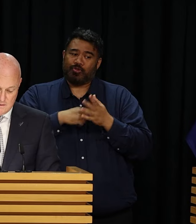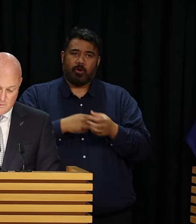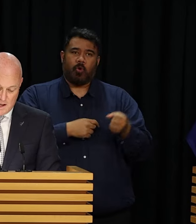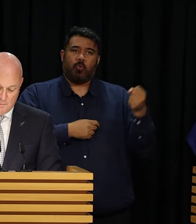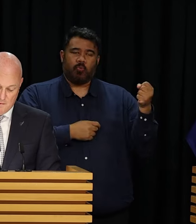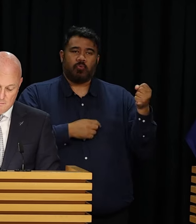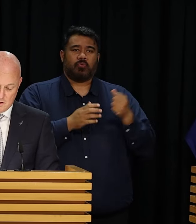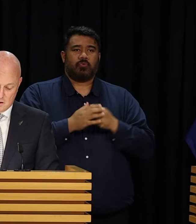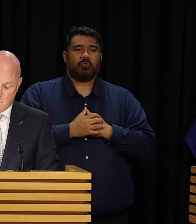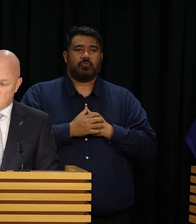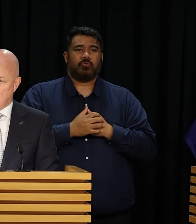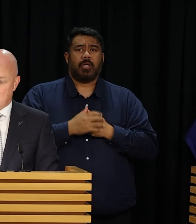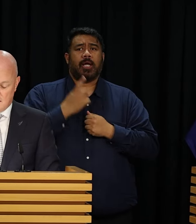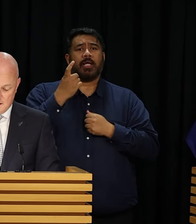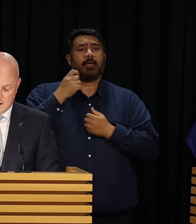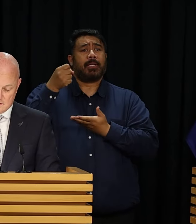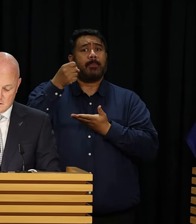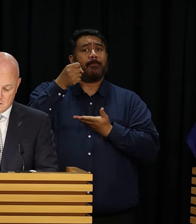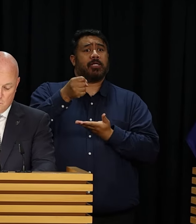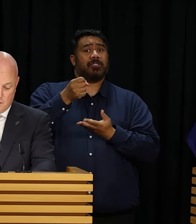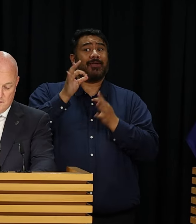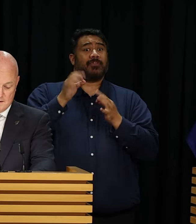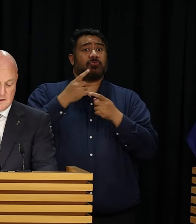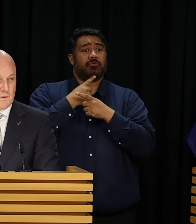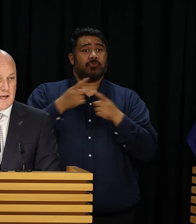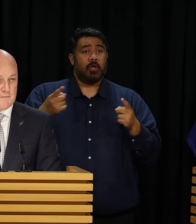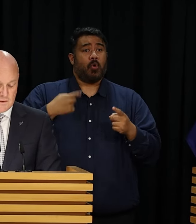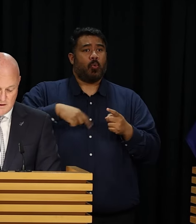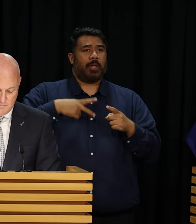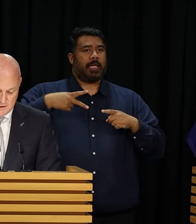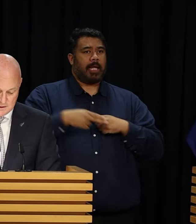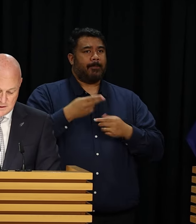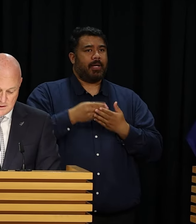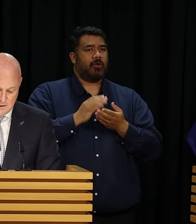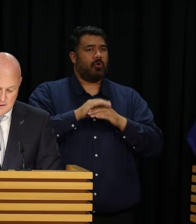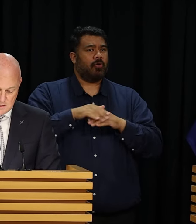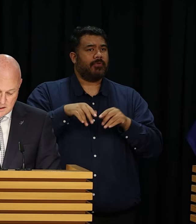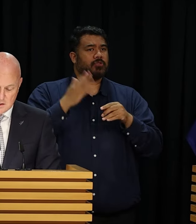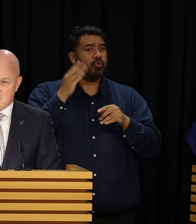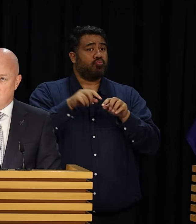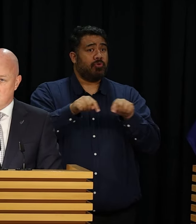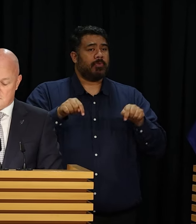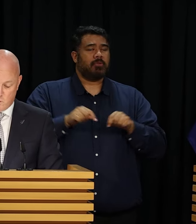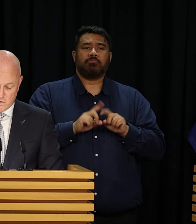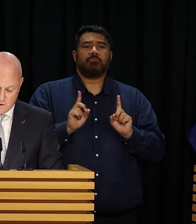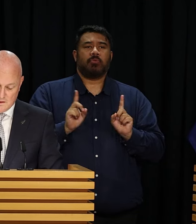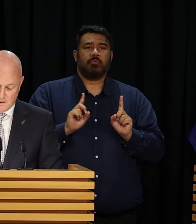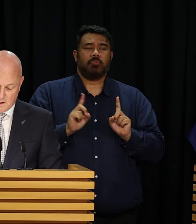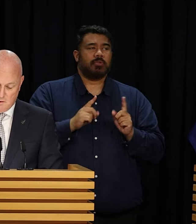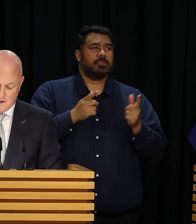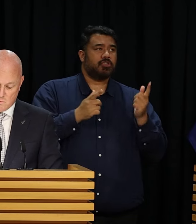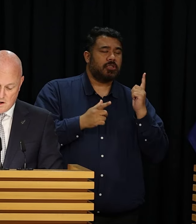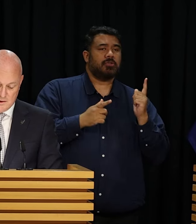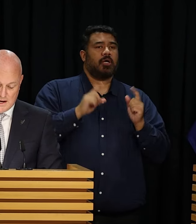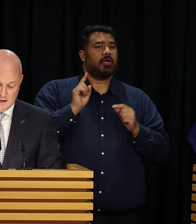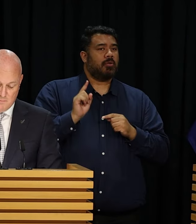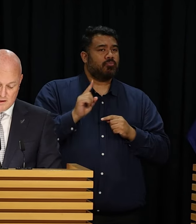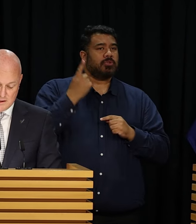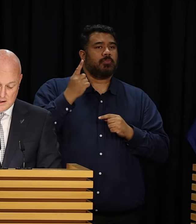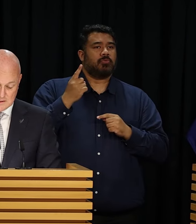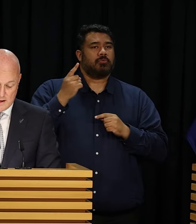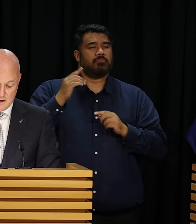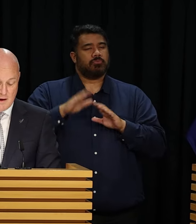savings initiatives for the upcoming budget. We have not made any cuts to school property since we came to government. Teachers, principals, students and the communities would no